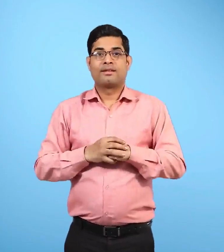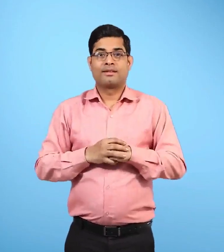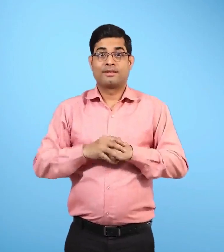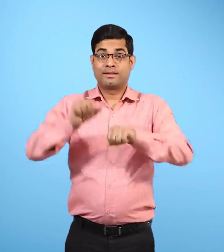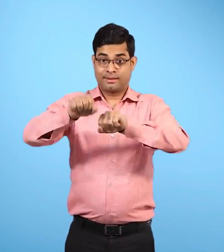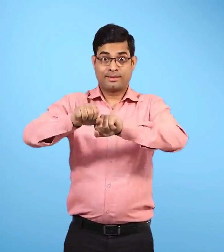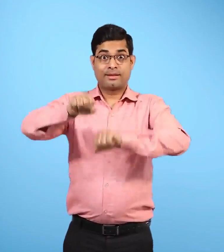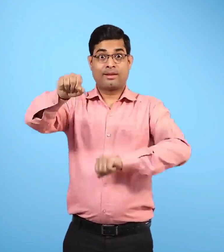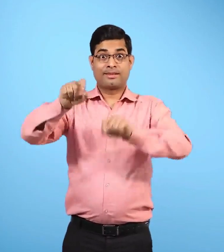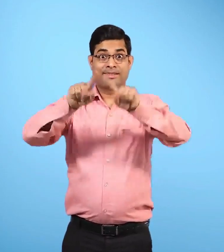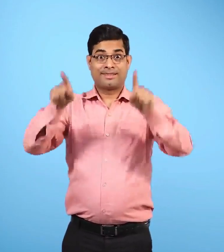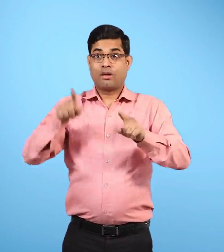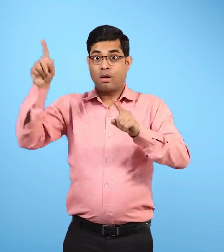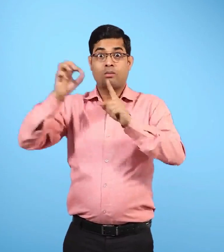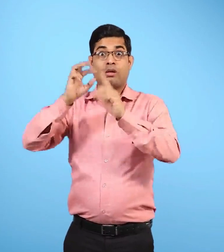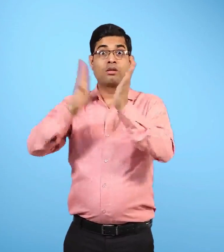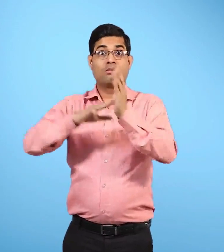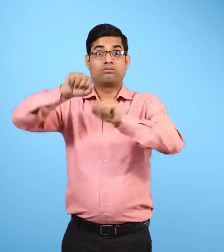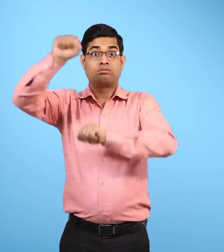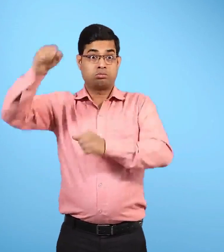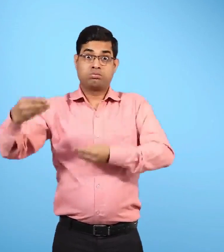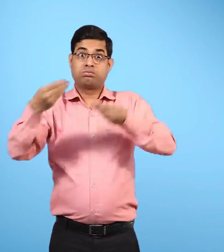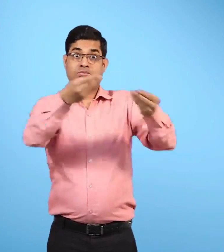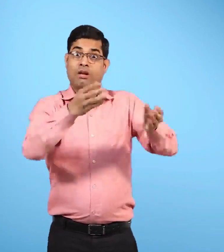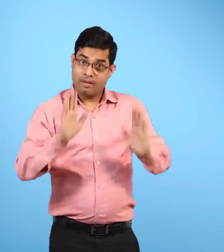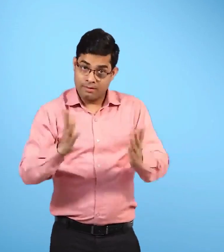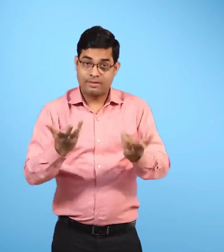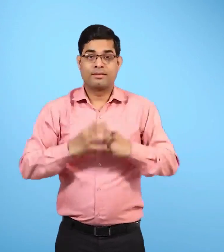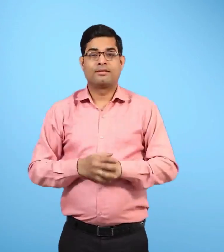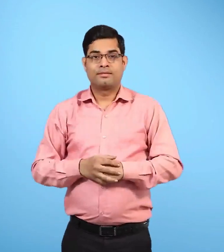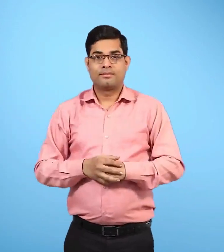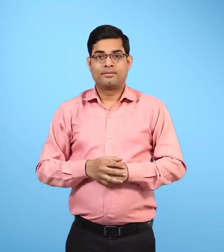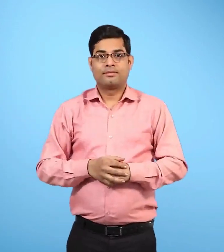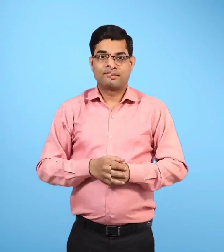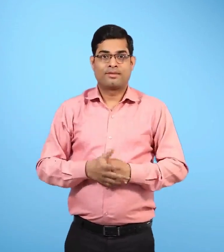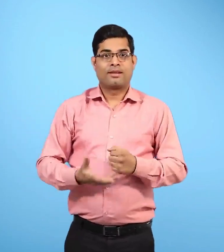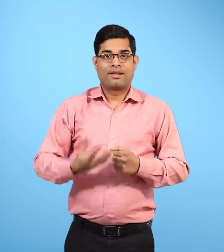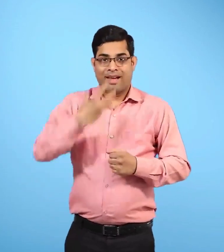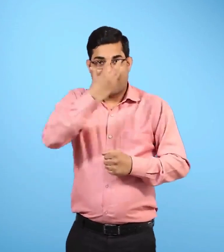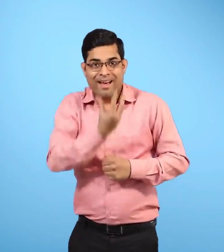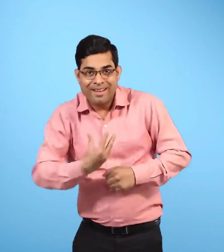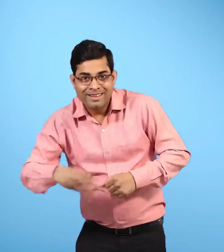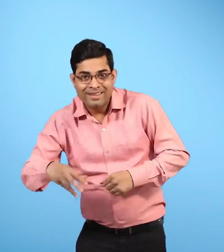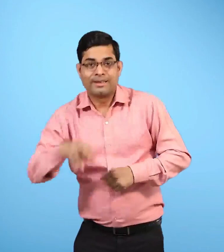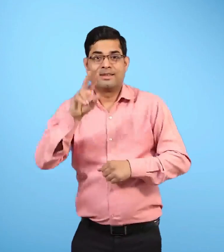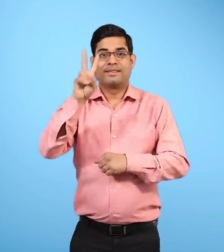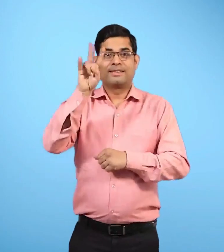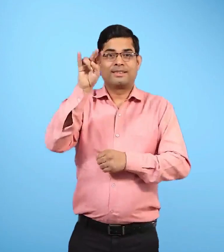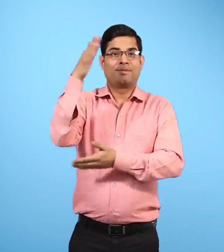free school education, and a certificate from the Prime Minister of India. They ride on an elephant in